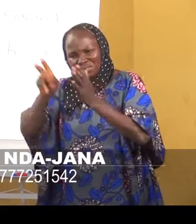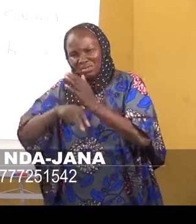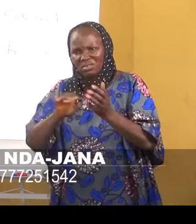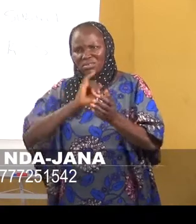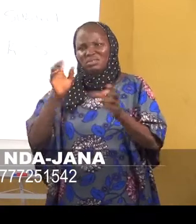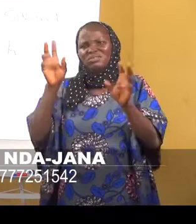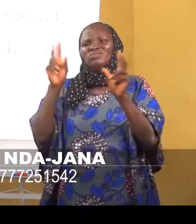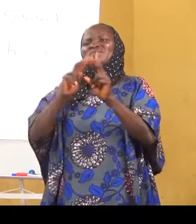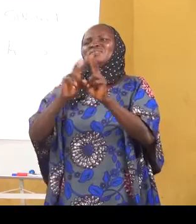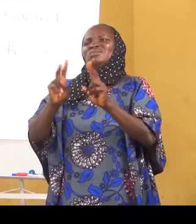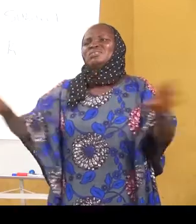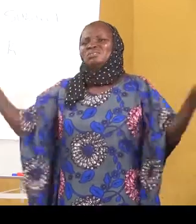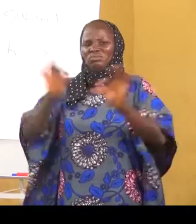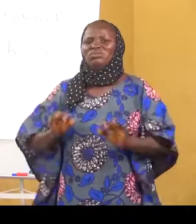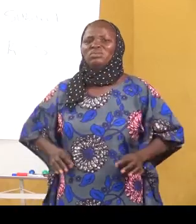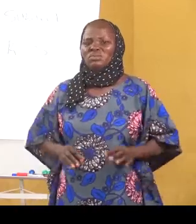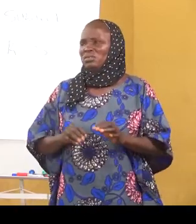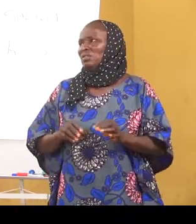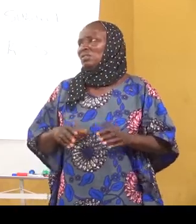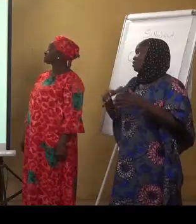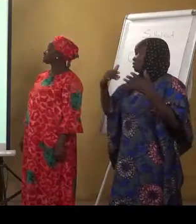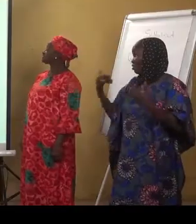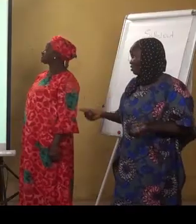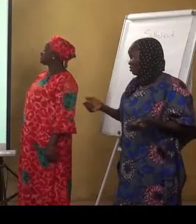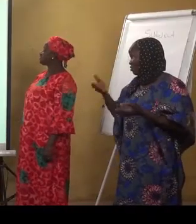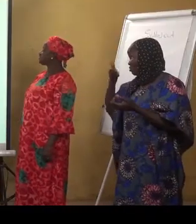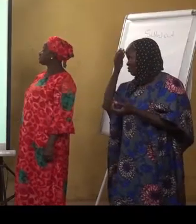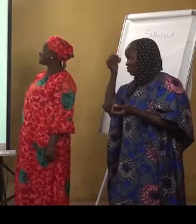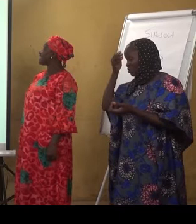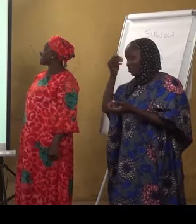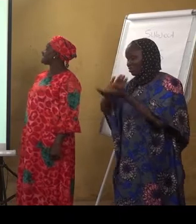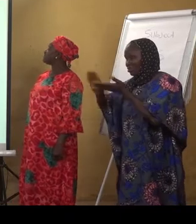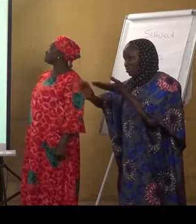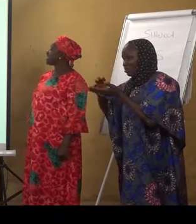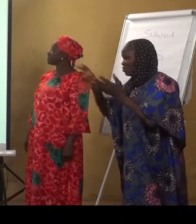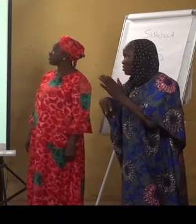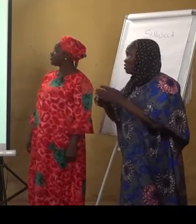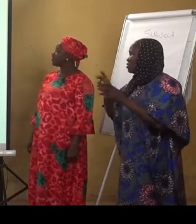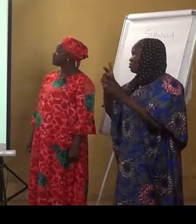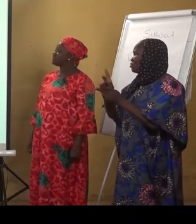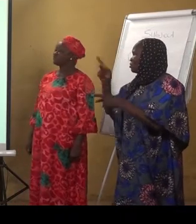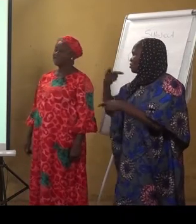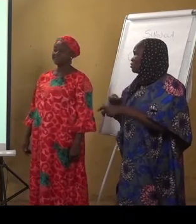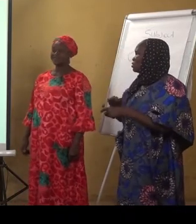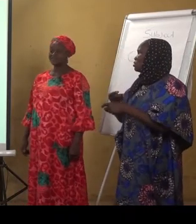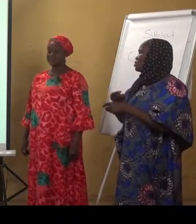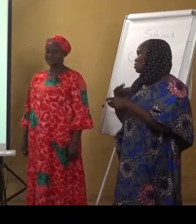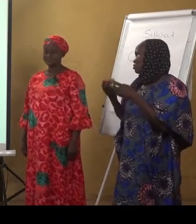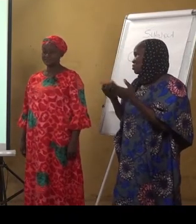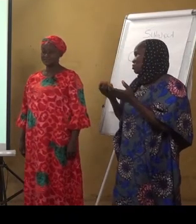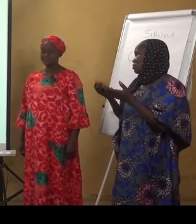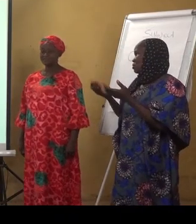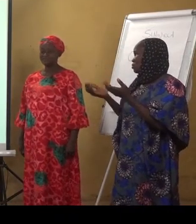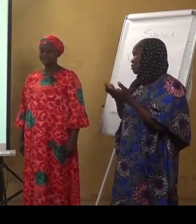important. Now, forgiveness produces reconciliation and a mark of new life in